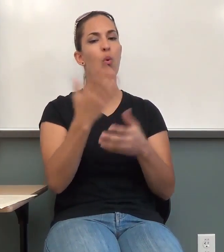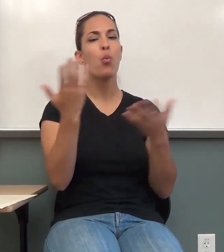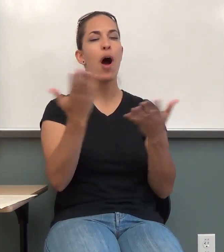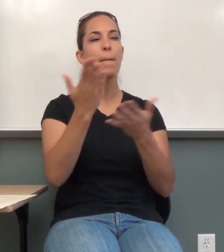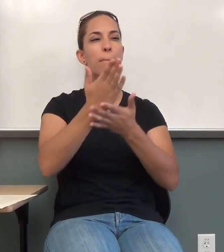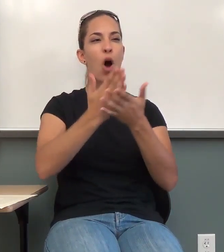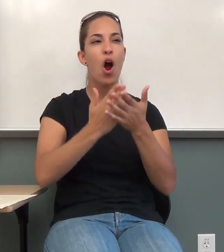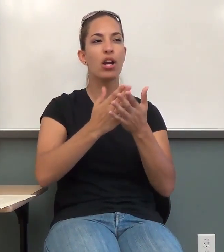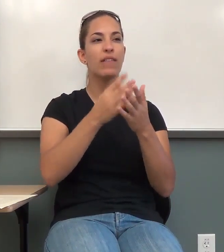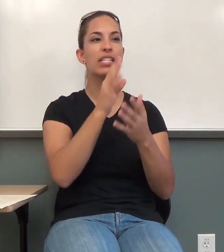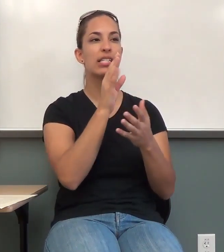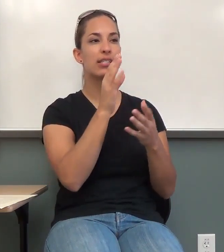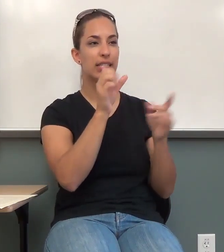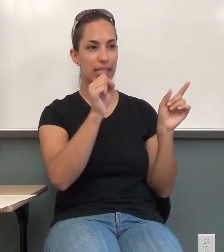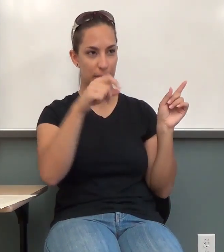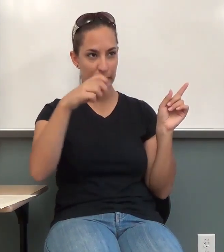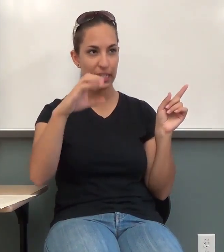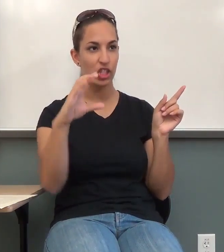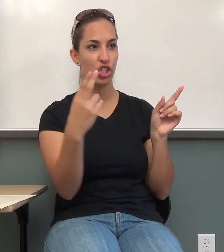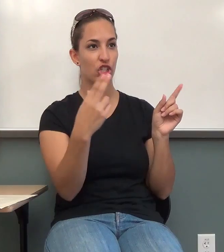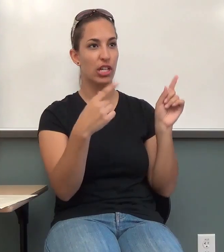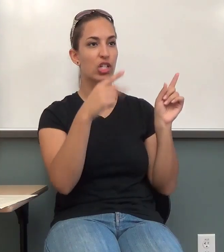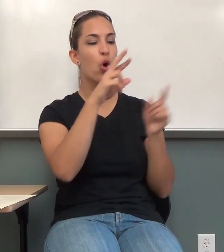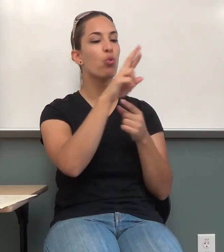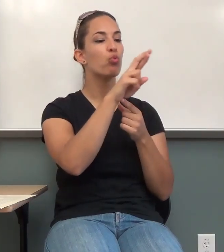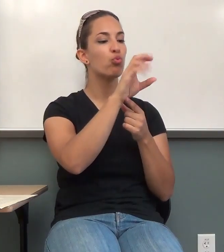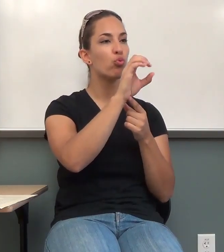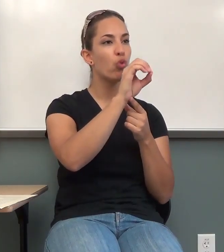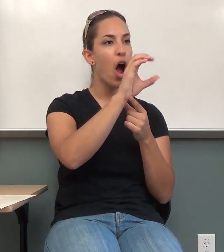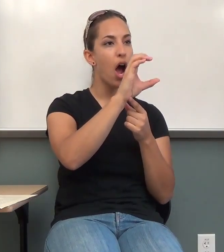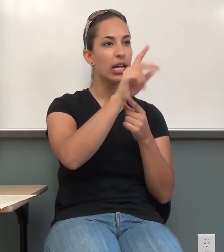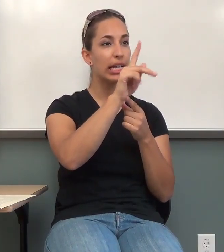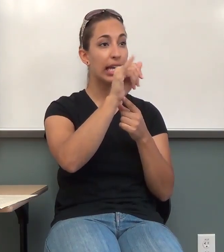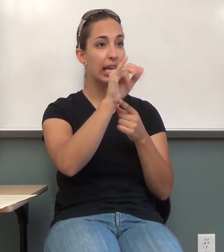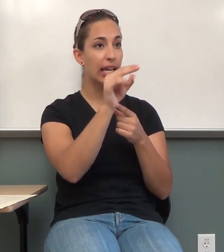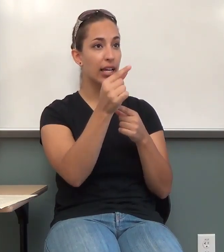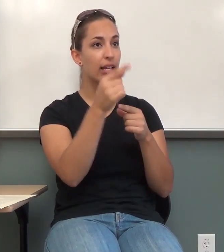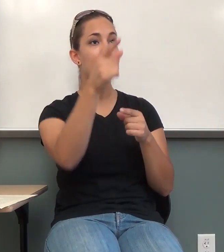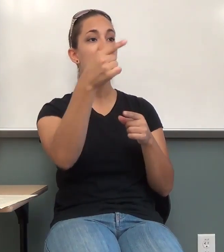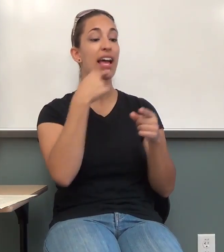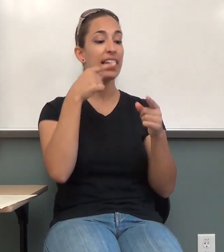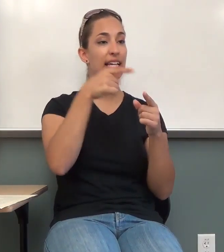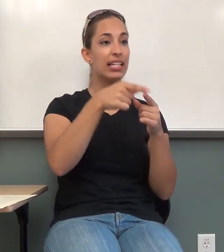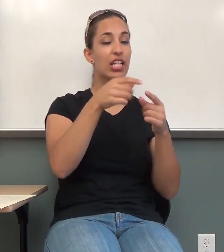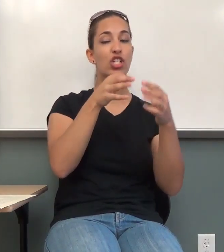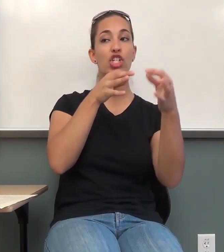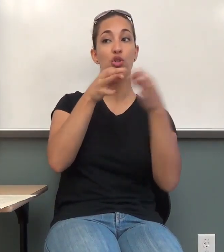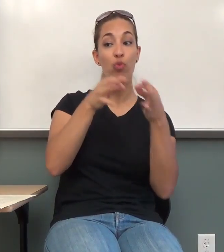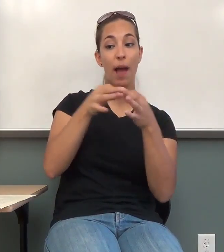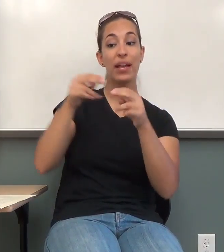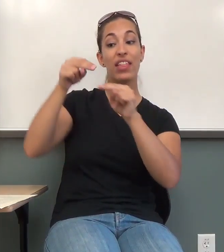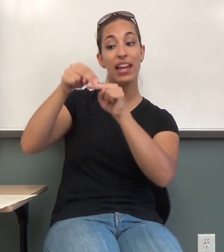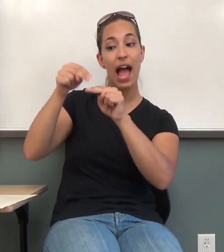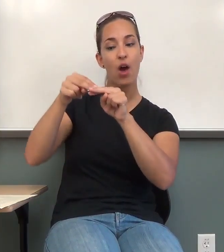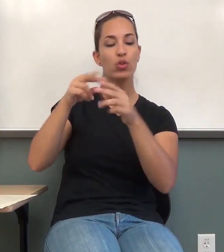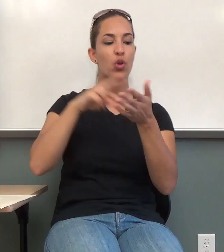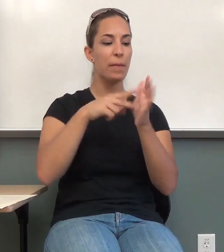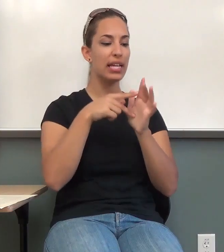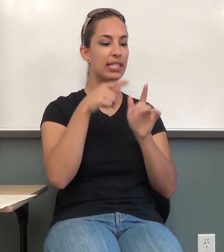word rocking, Elvis? It's describing the noun, so it's an adverb. Nope. No, adjective. Adjective. Nicely done. That's all right.